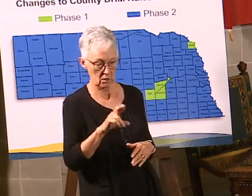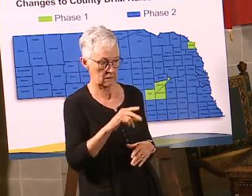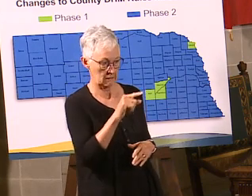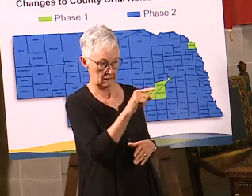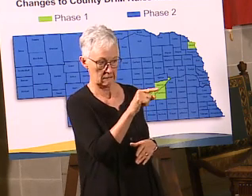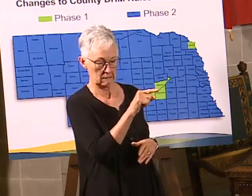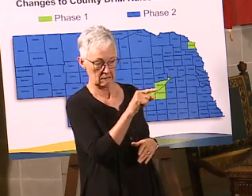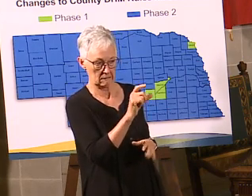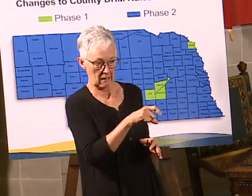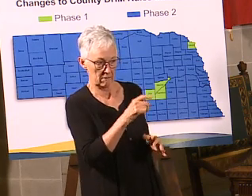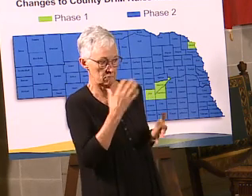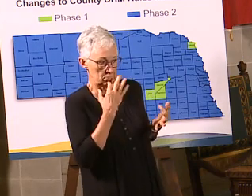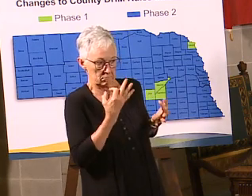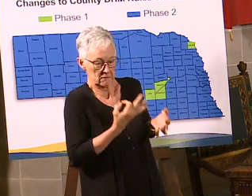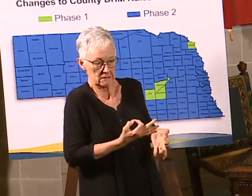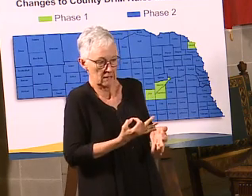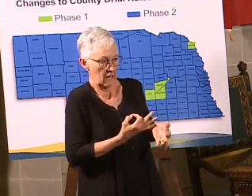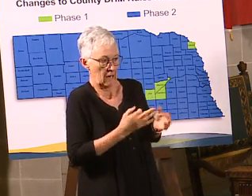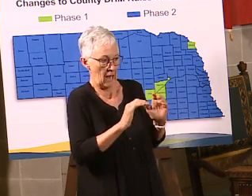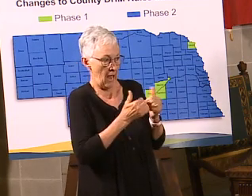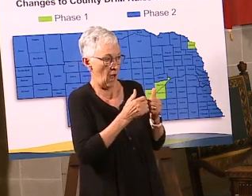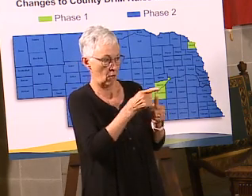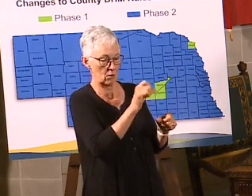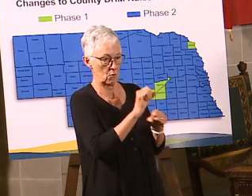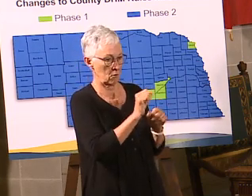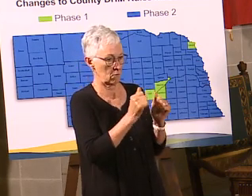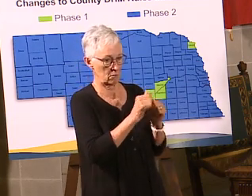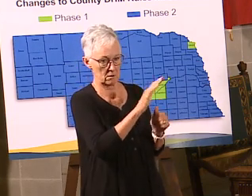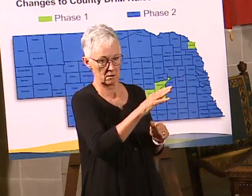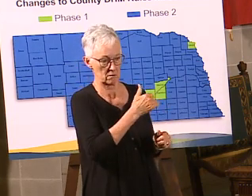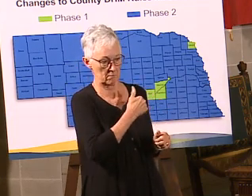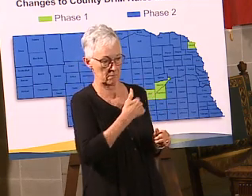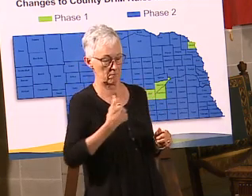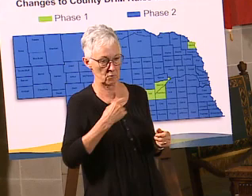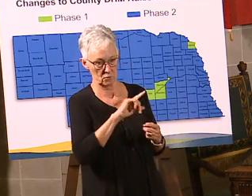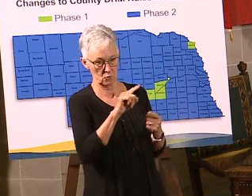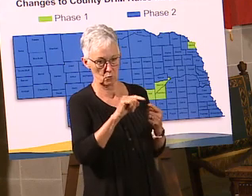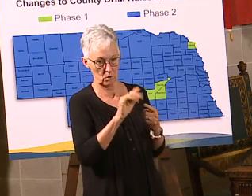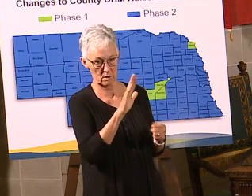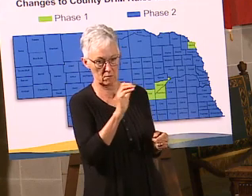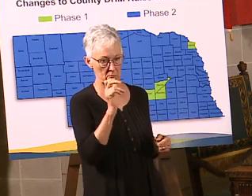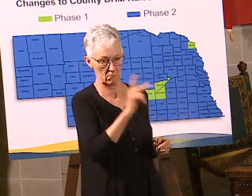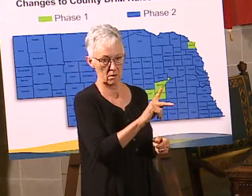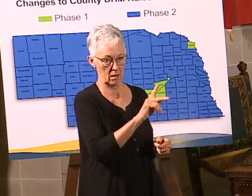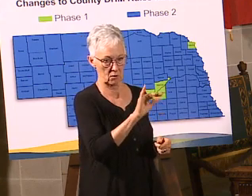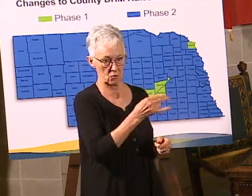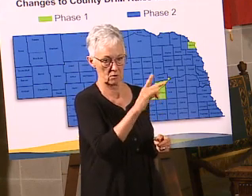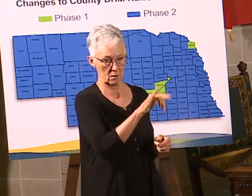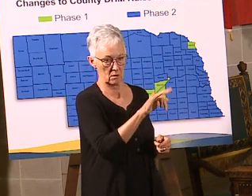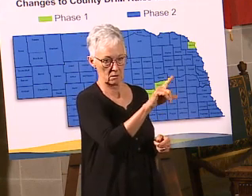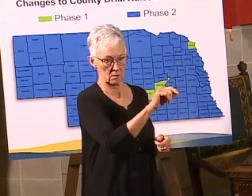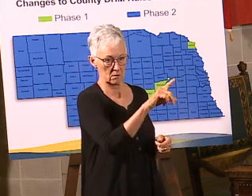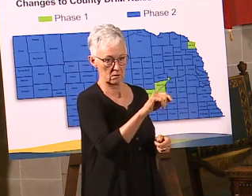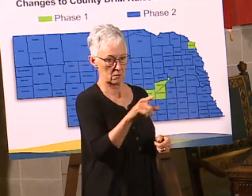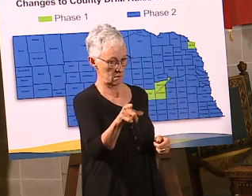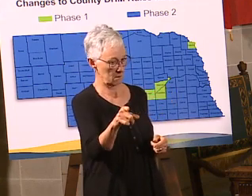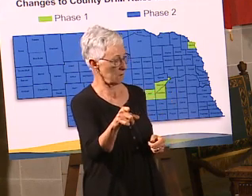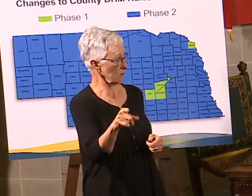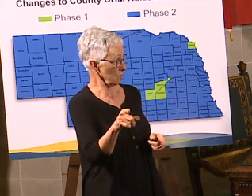to be able to work with his members when they come back July 20th. So can you confirm that he has been